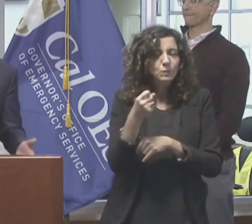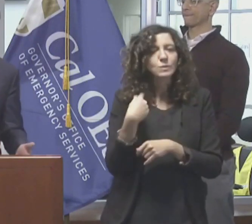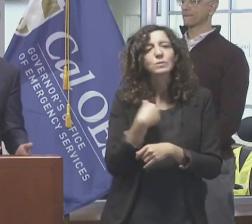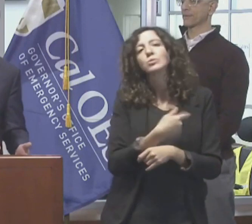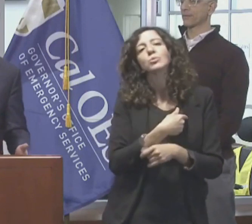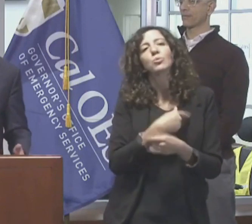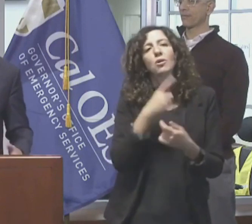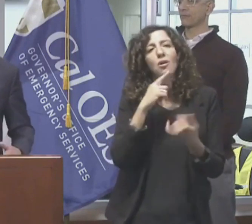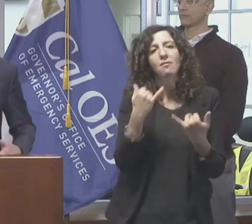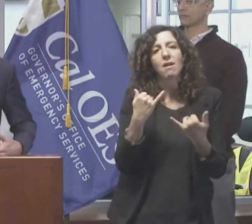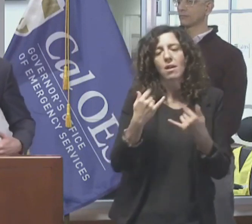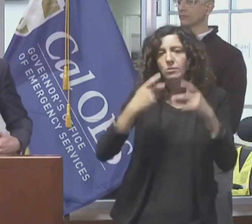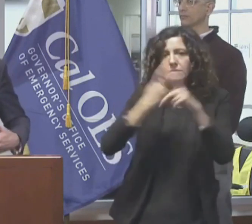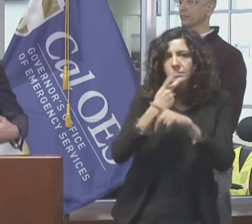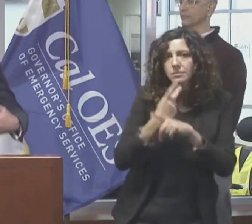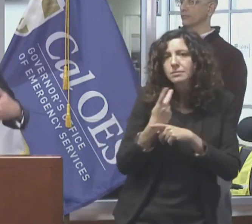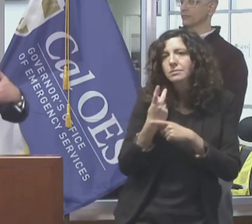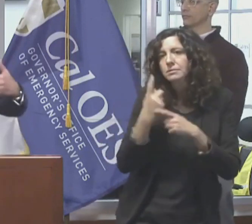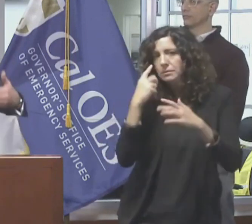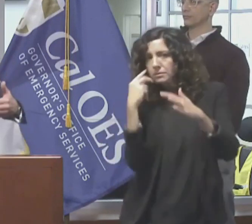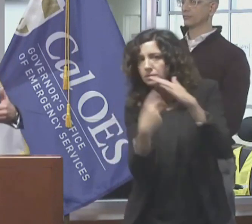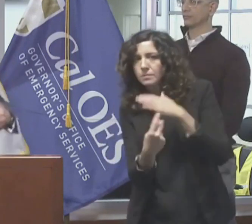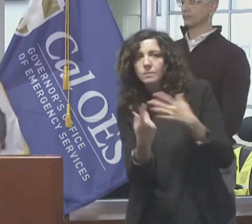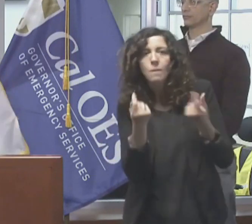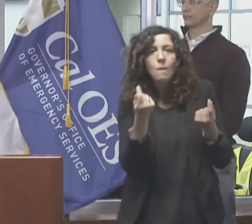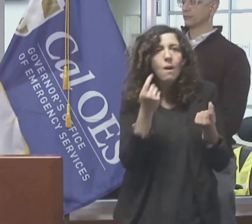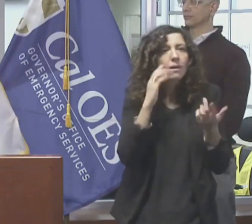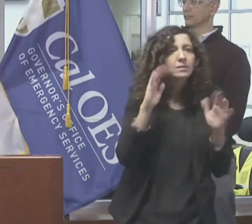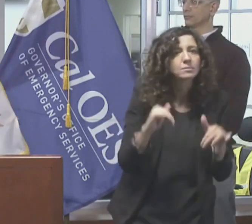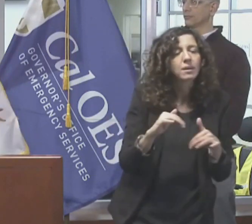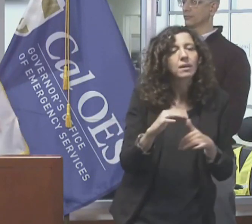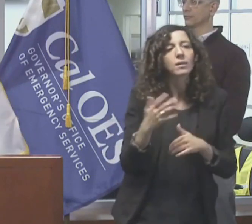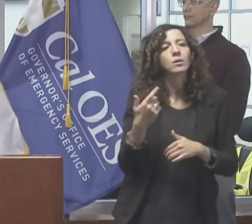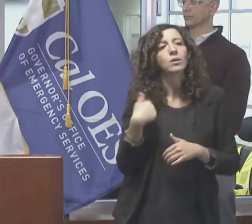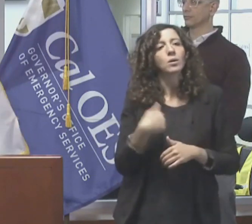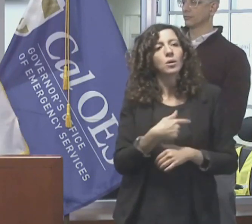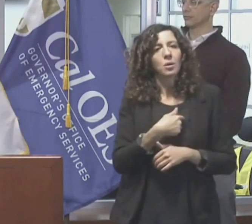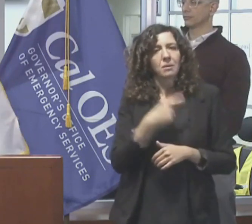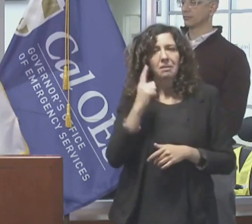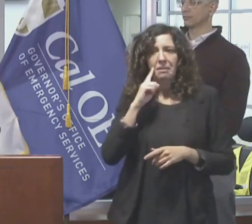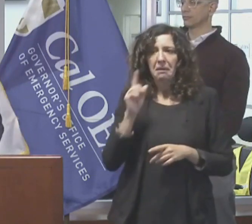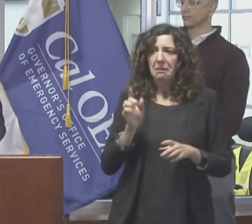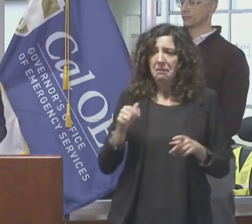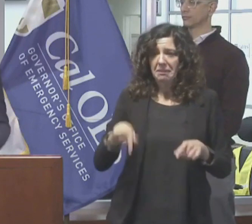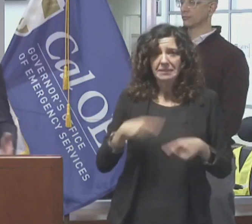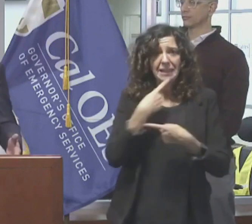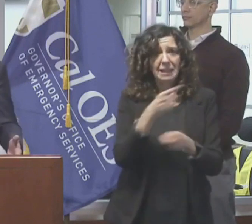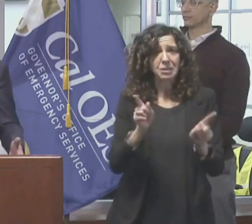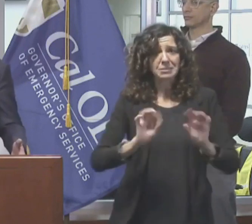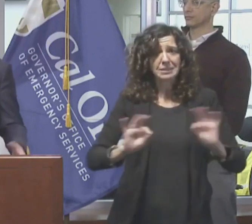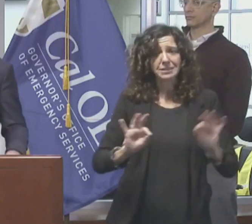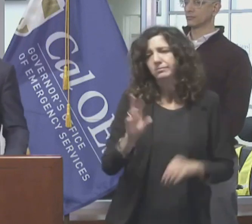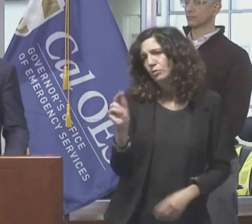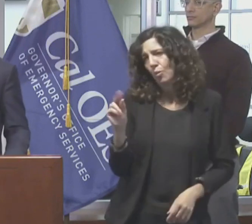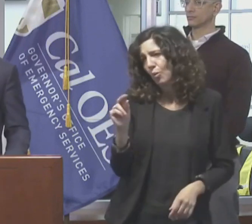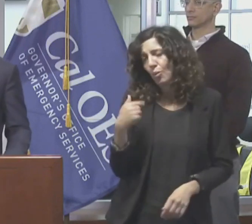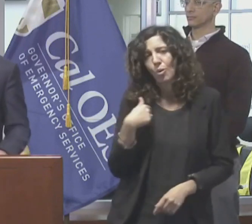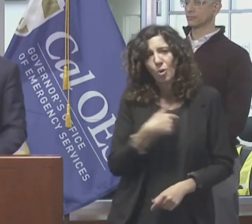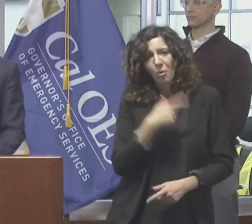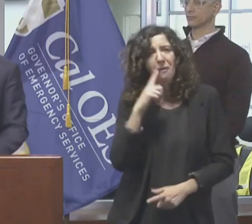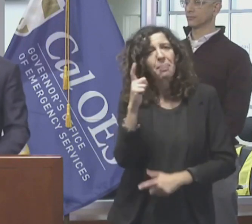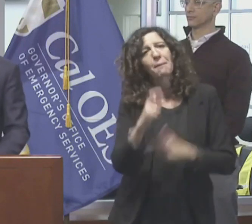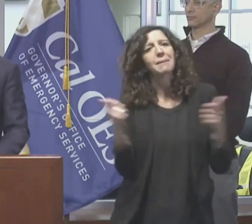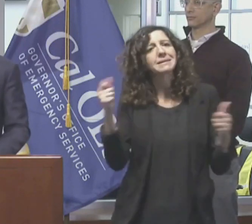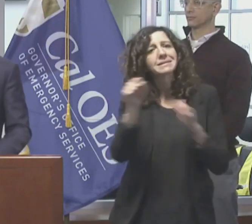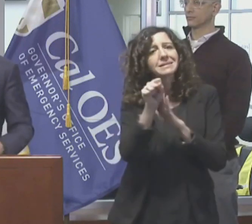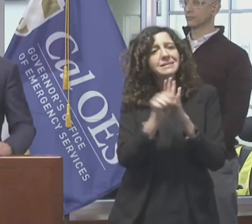and scenario. We're leaning, I don't think it's insignificant, respectfully, the announcement we're making today in the nation's largest state, that